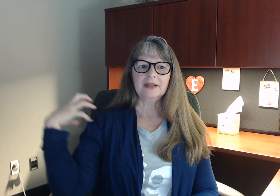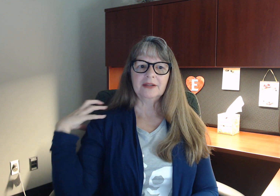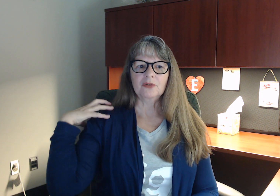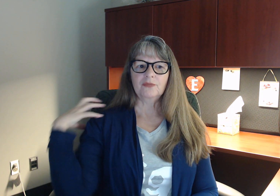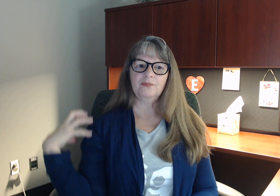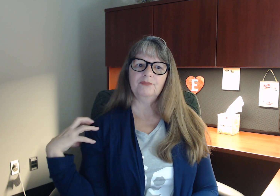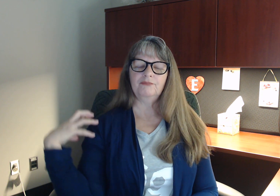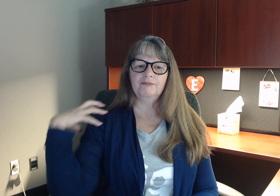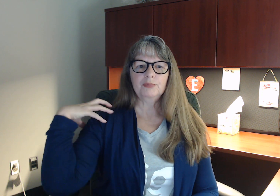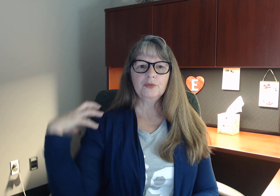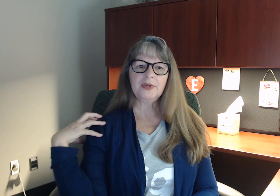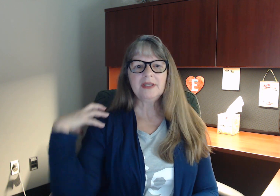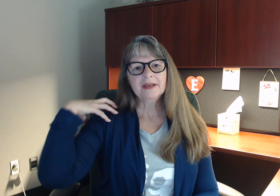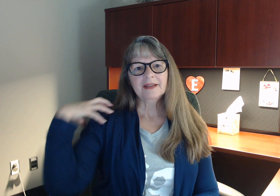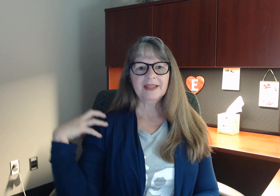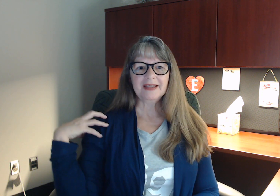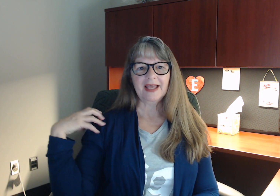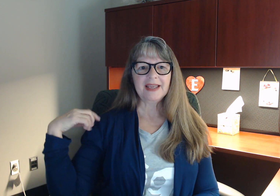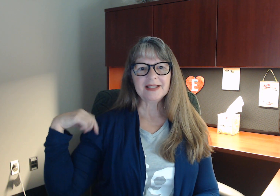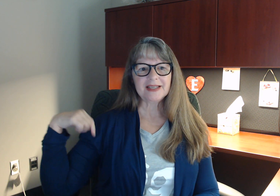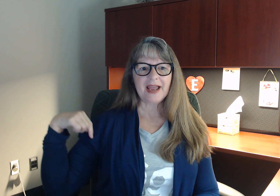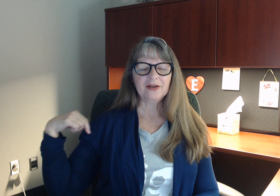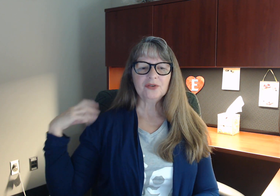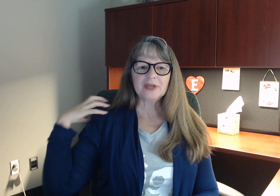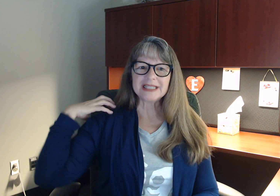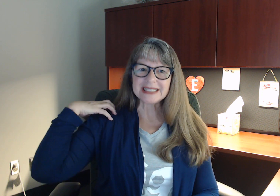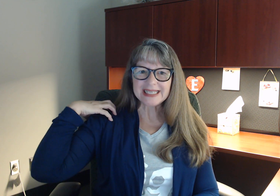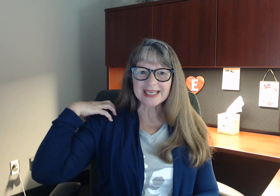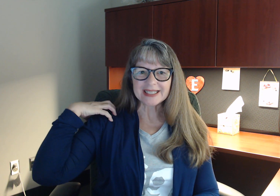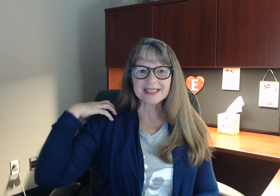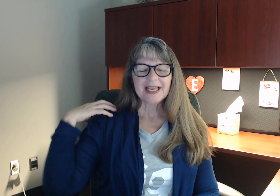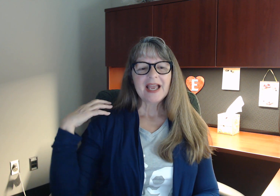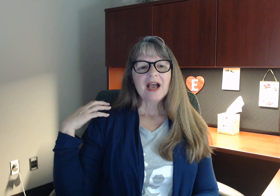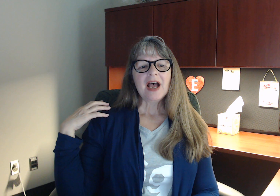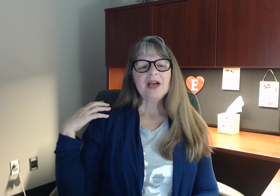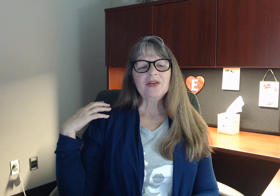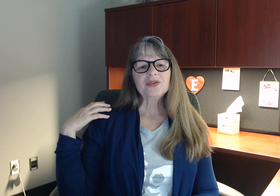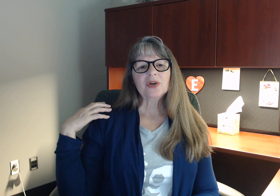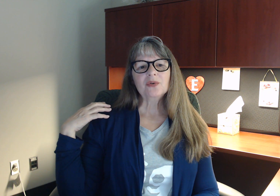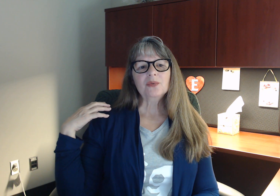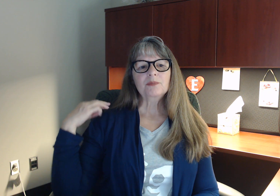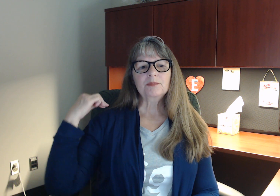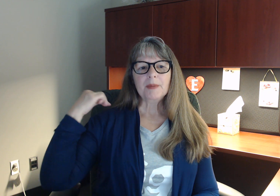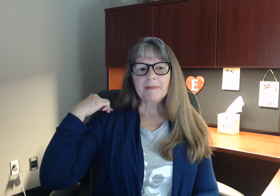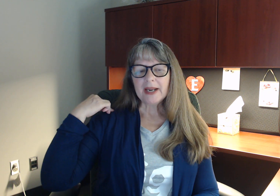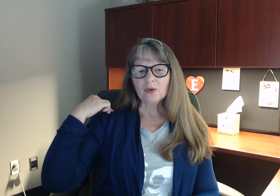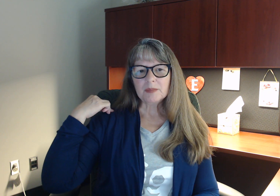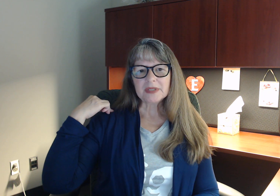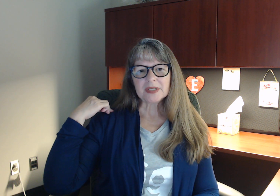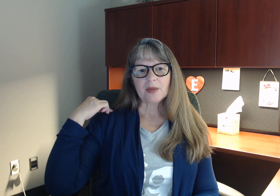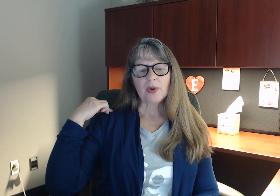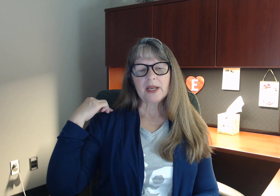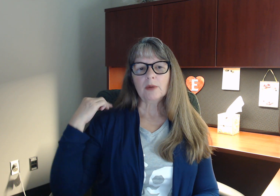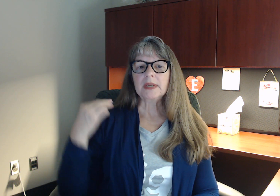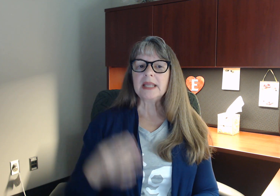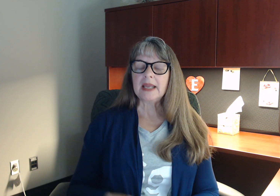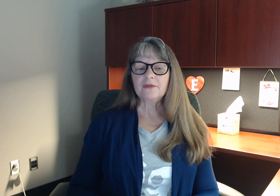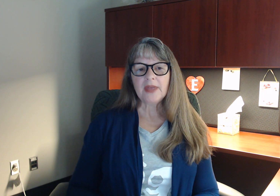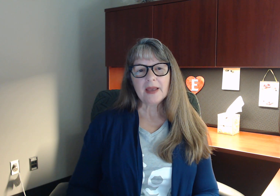little poofy thing that hangs down, you can see it. And so, but mayor would be the same way here. But if that people